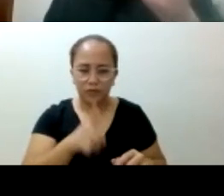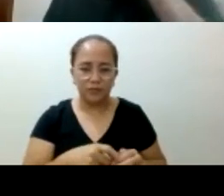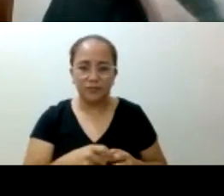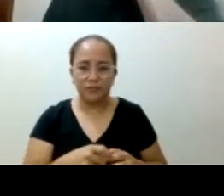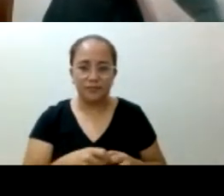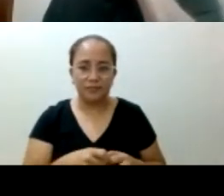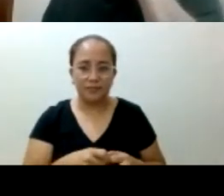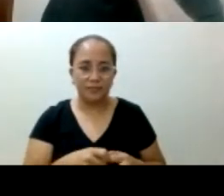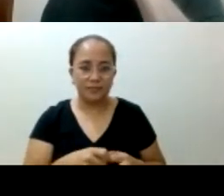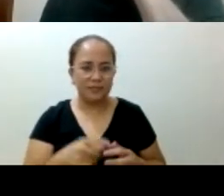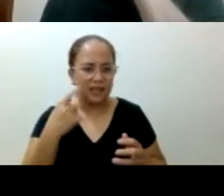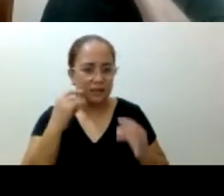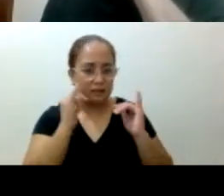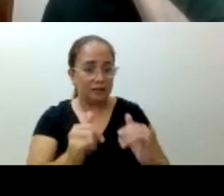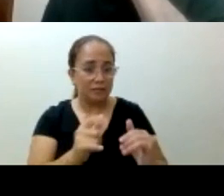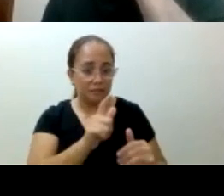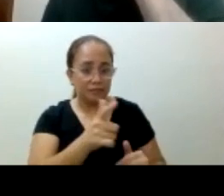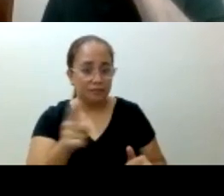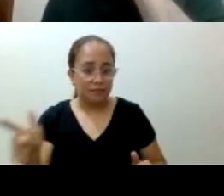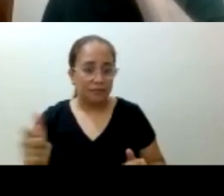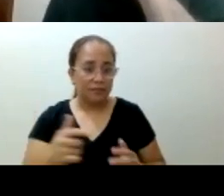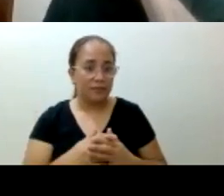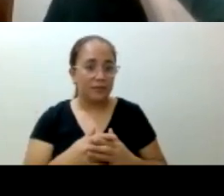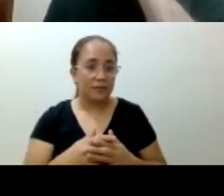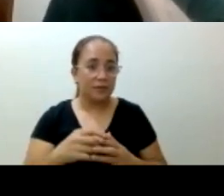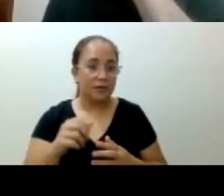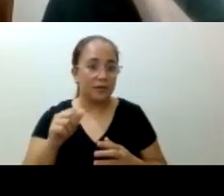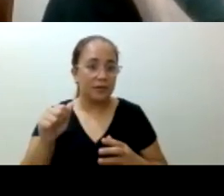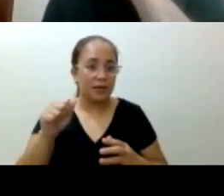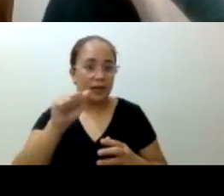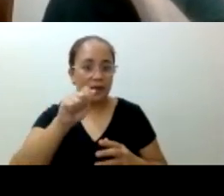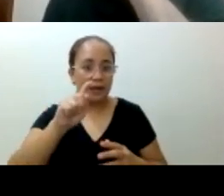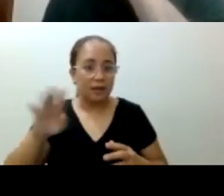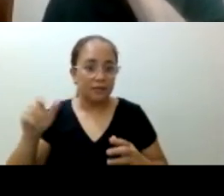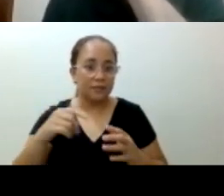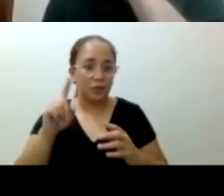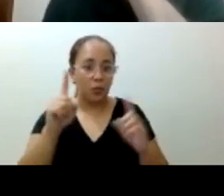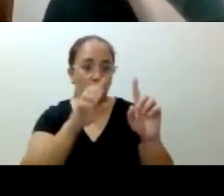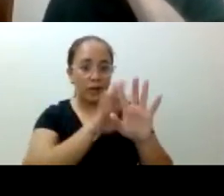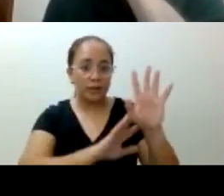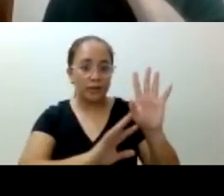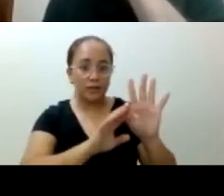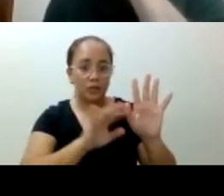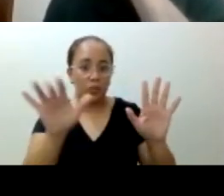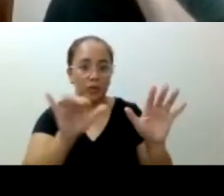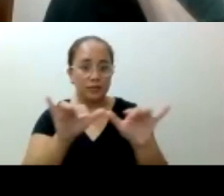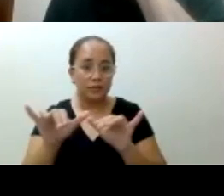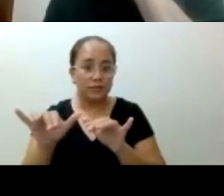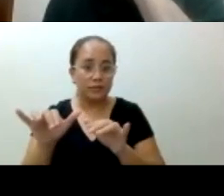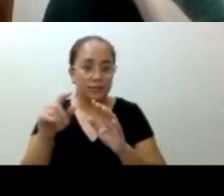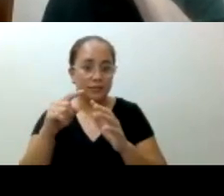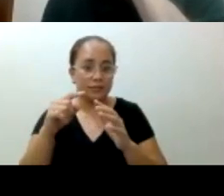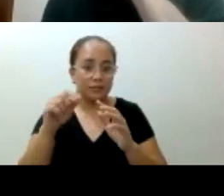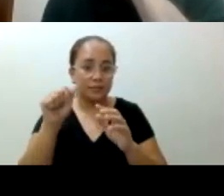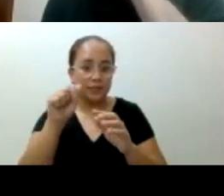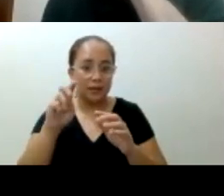basically, I think, the same. So when alphabetizing one-handed signs, the first parameter to alphabetize is